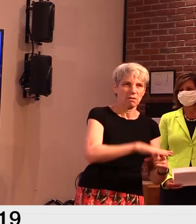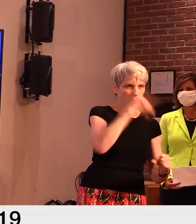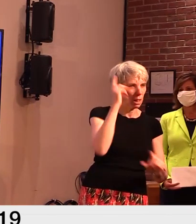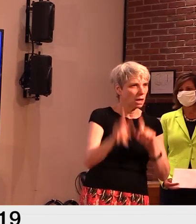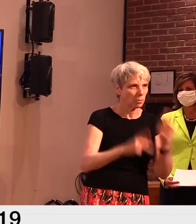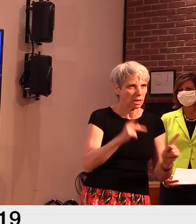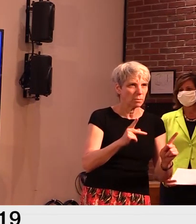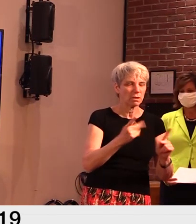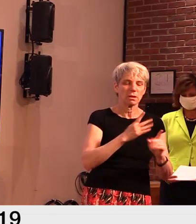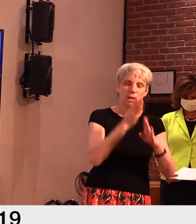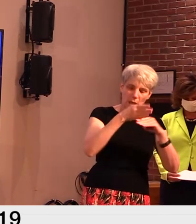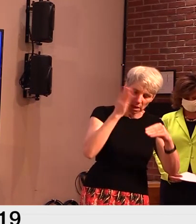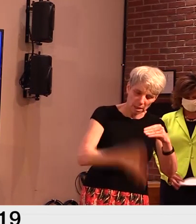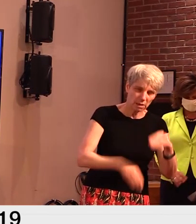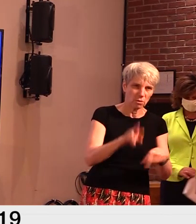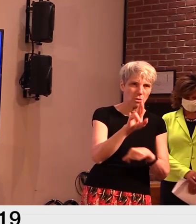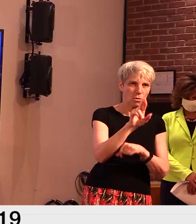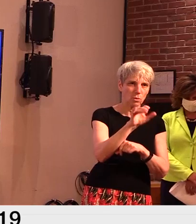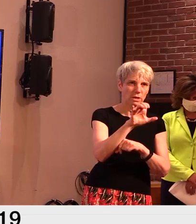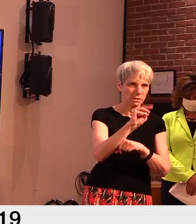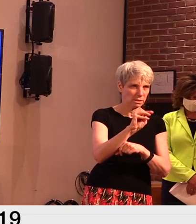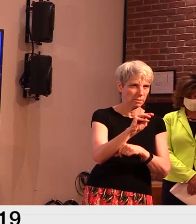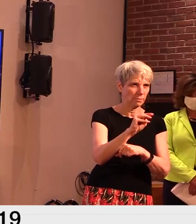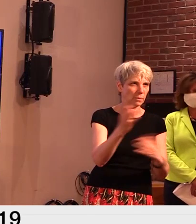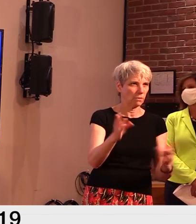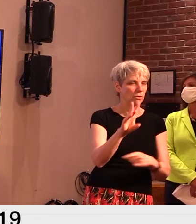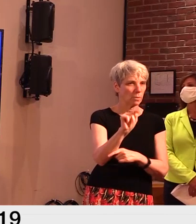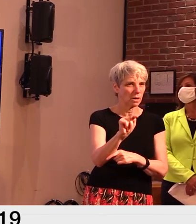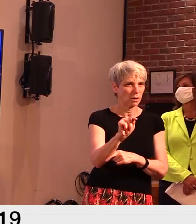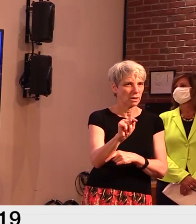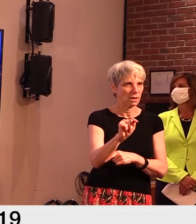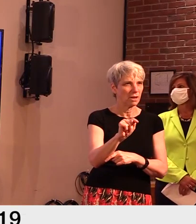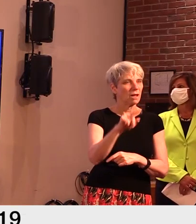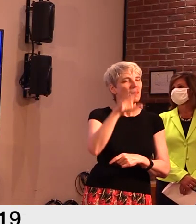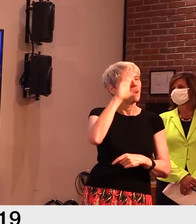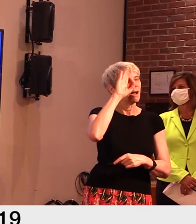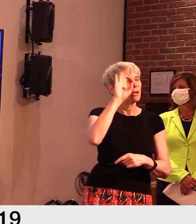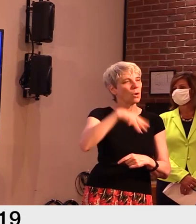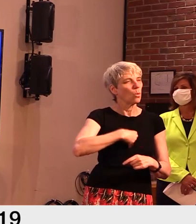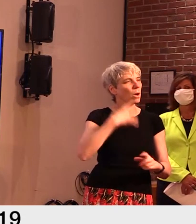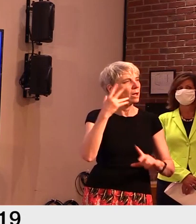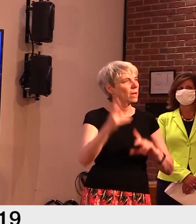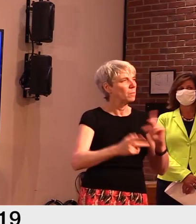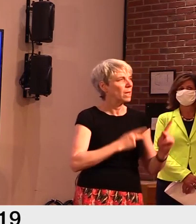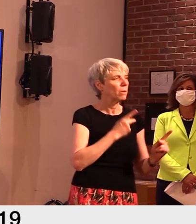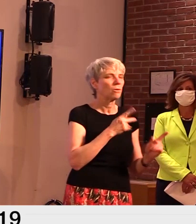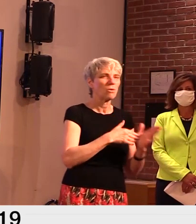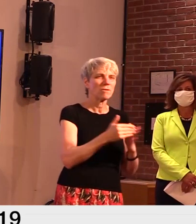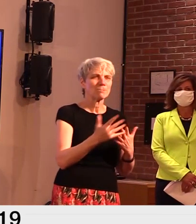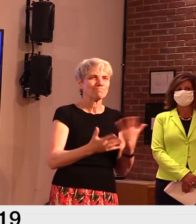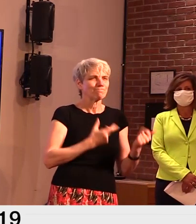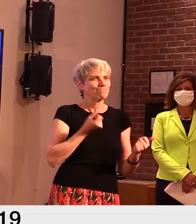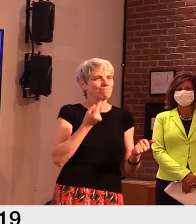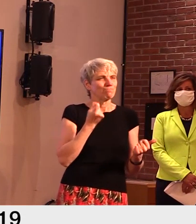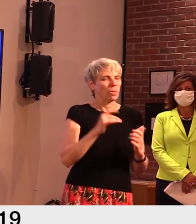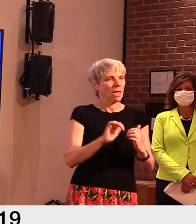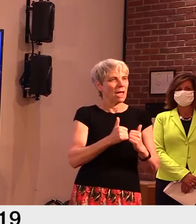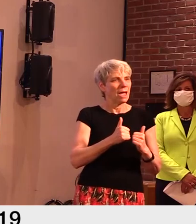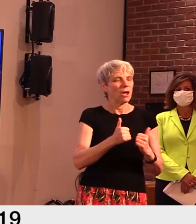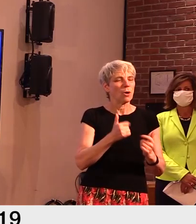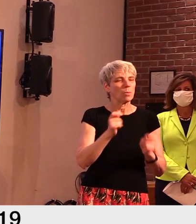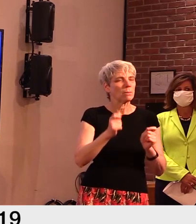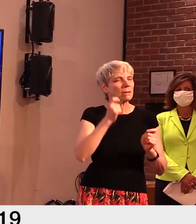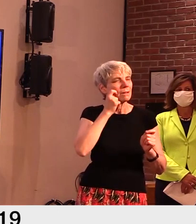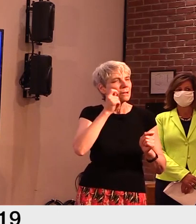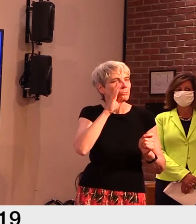see, now is the time to reaffirm our commitment to the mitigation of systemic racism